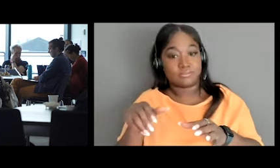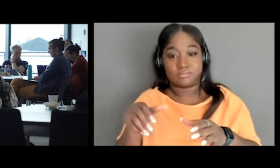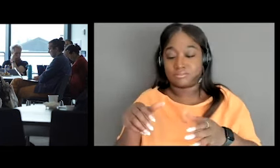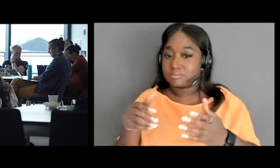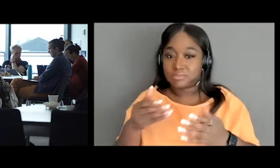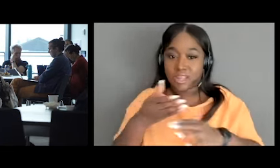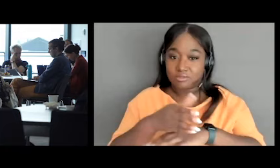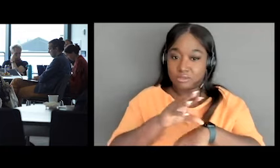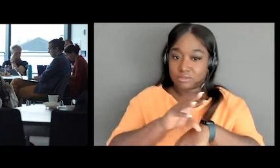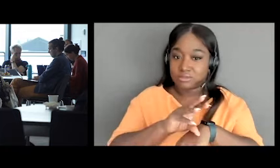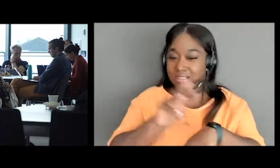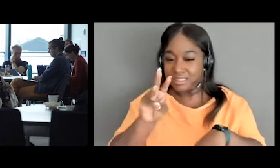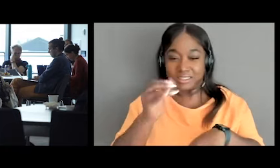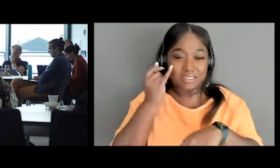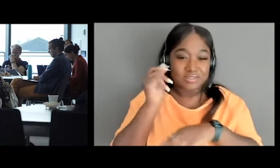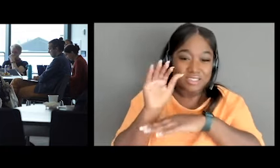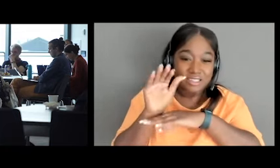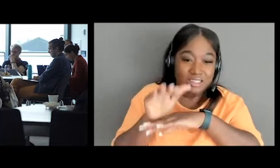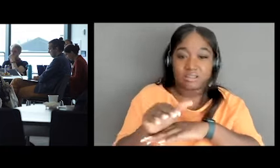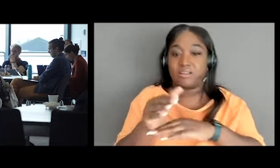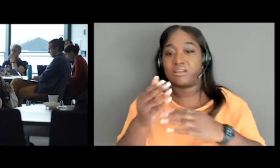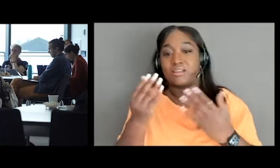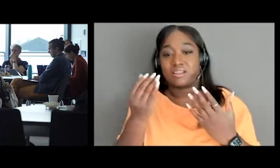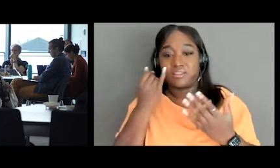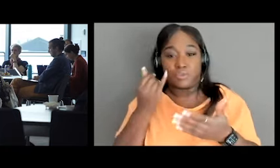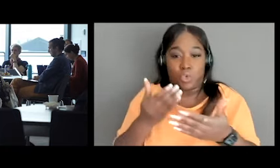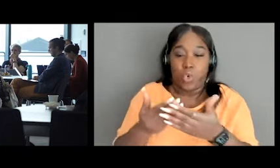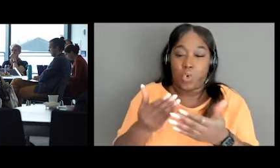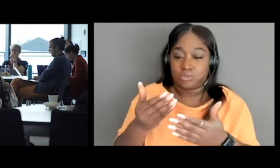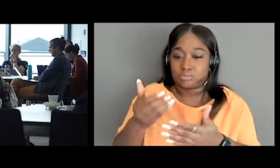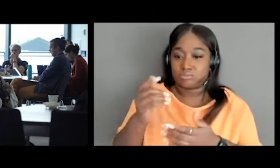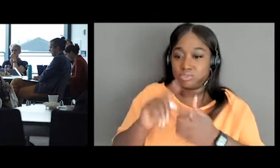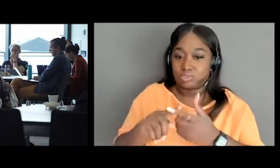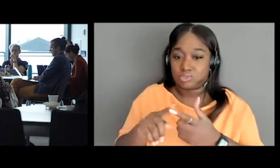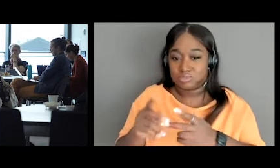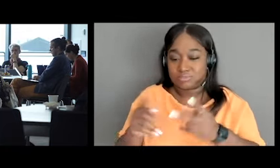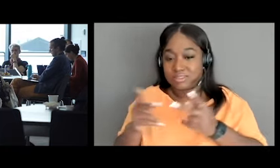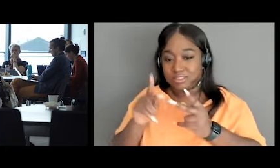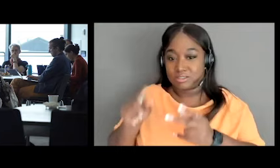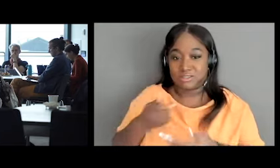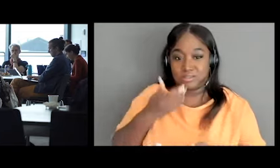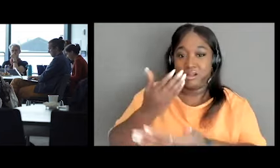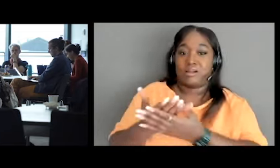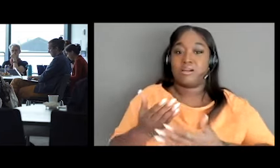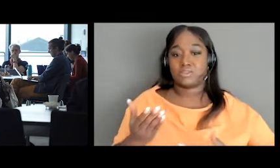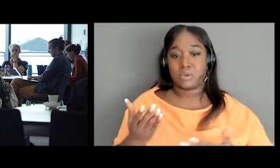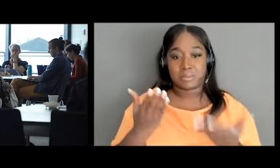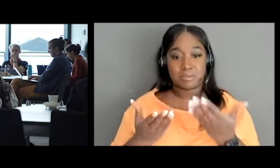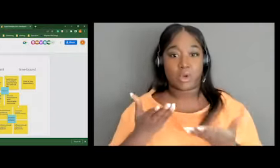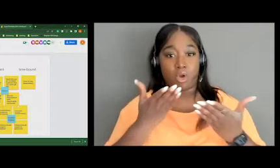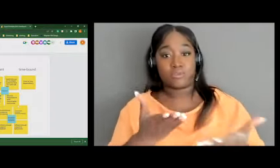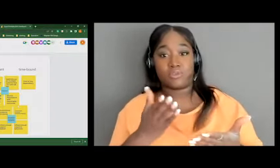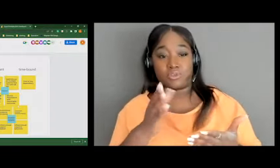that more consistently during the day to meet some of the needs of the passengers?